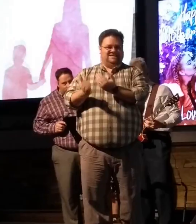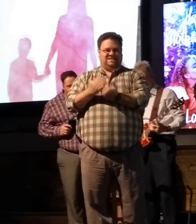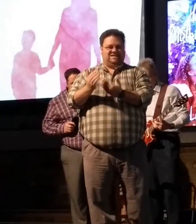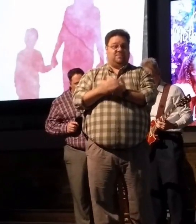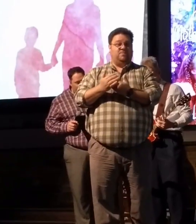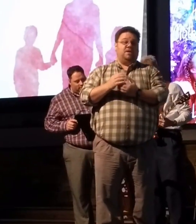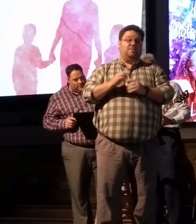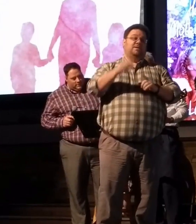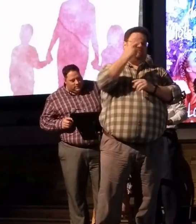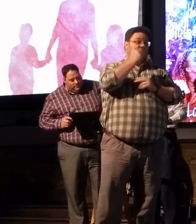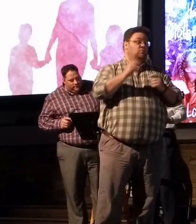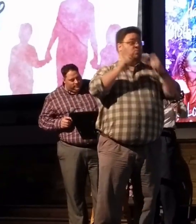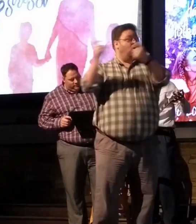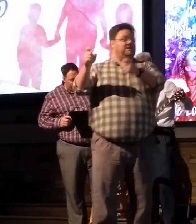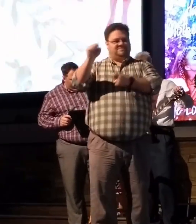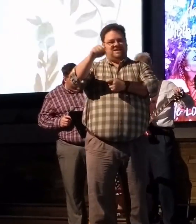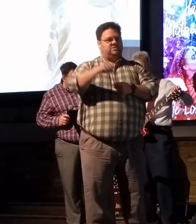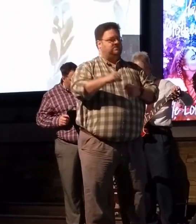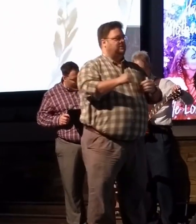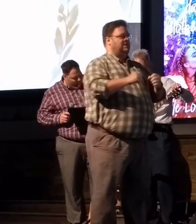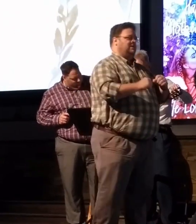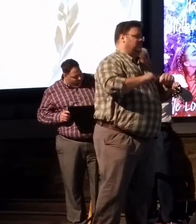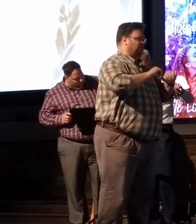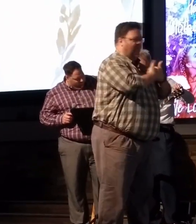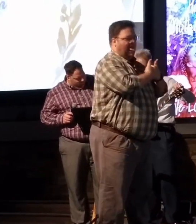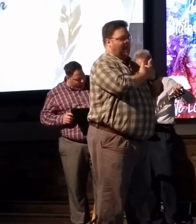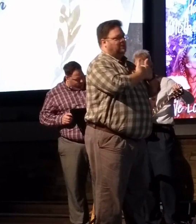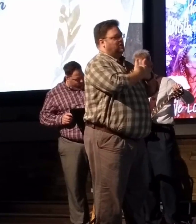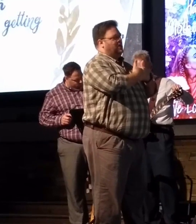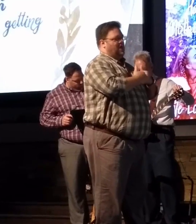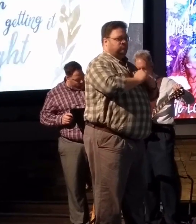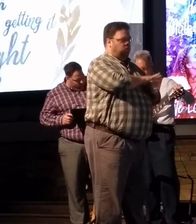our hearts with faith that